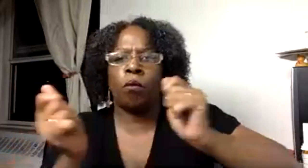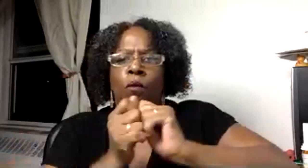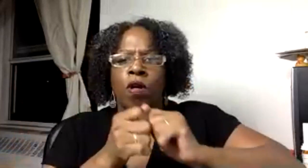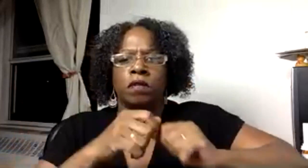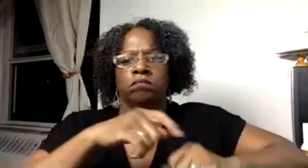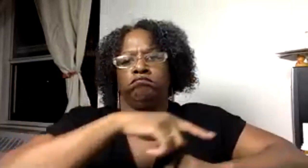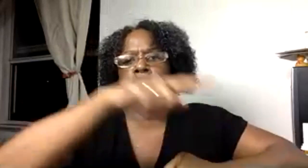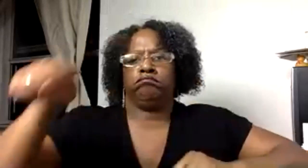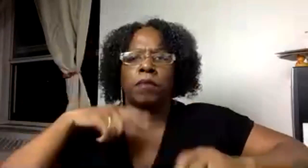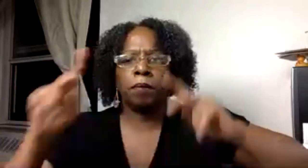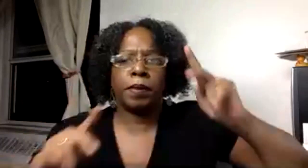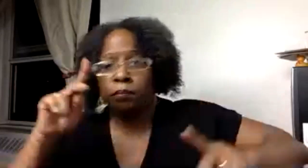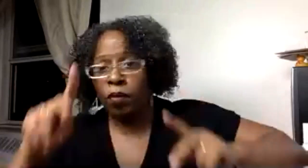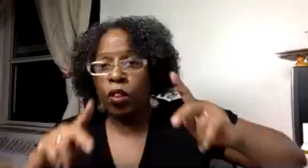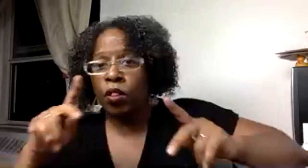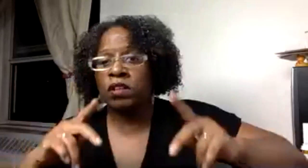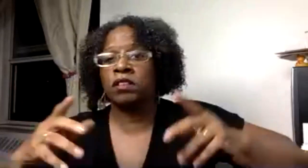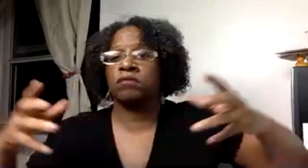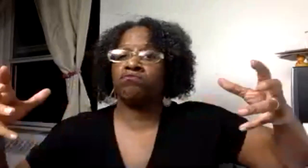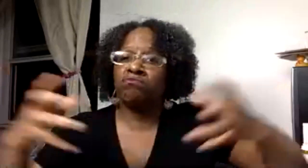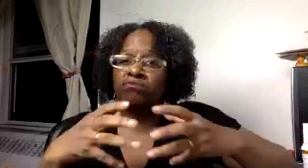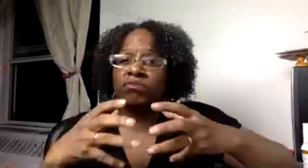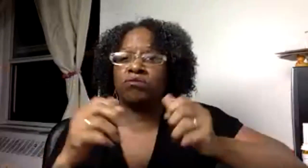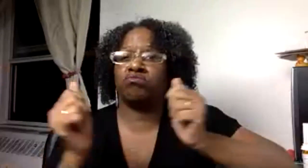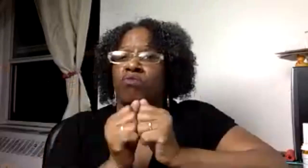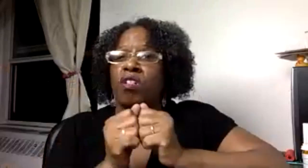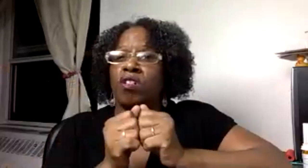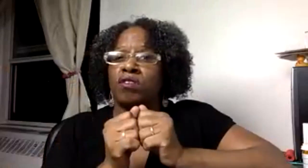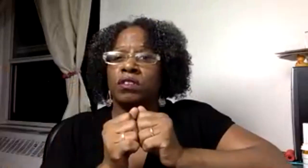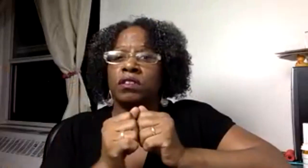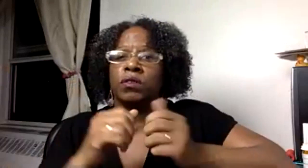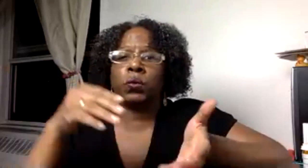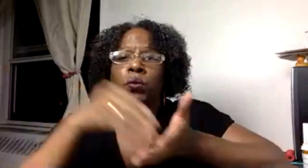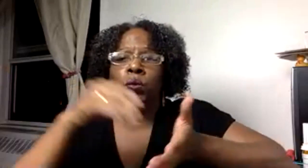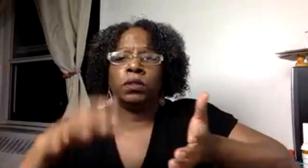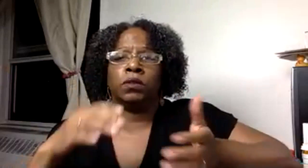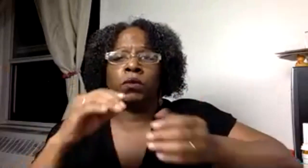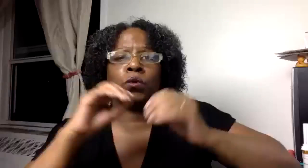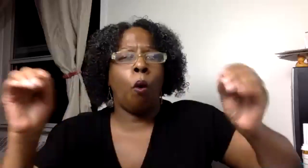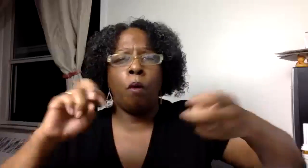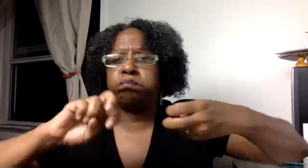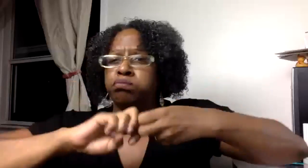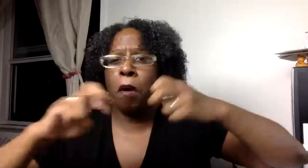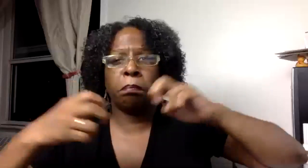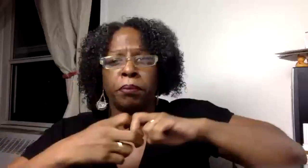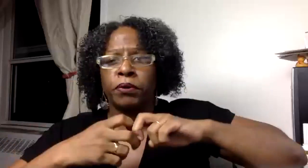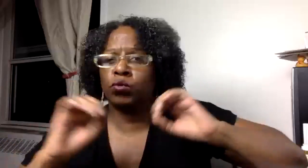I made friends there with a diverse population. We worked well together. As students, there was